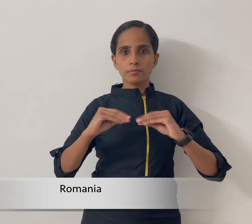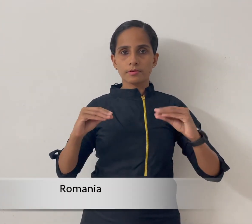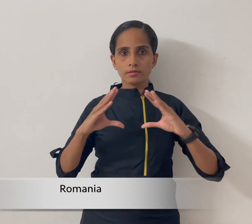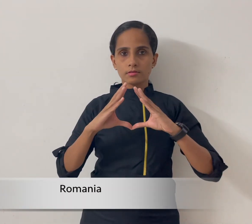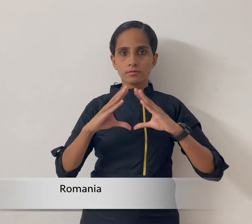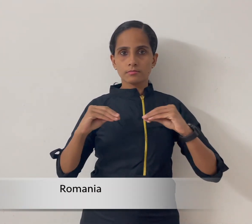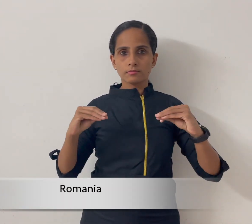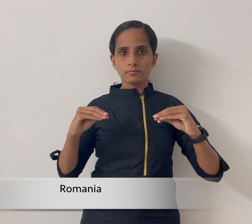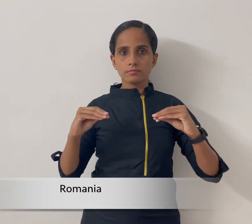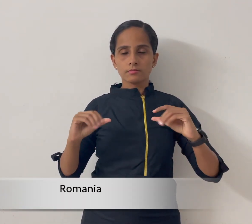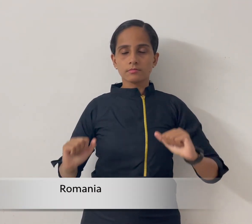Romania.